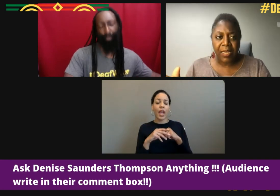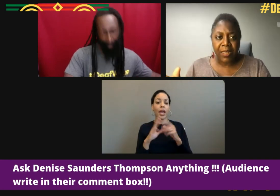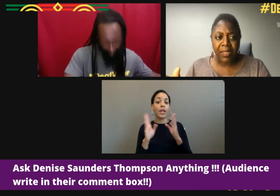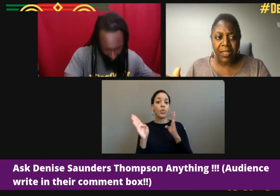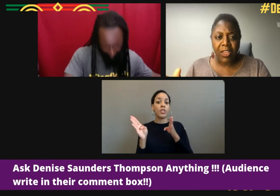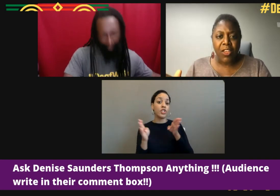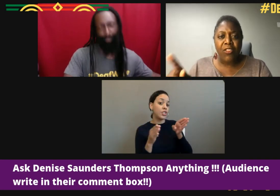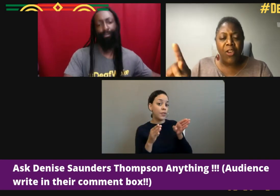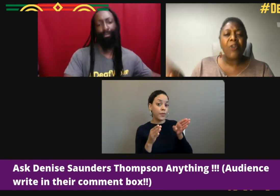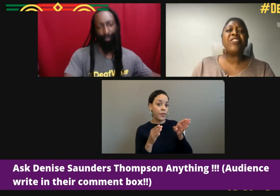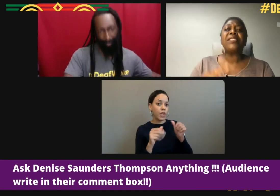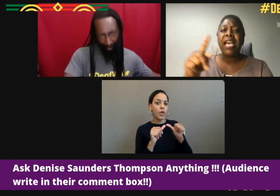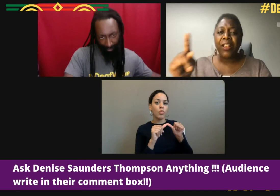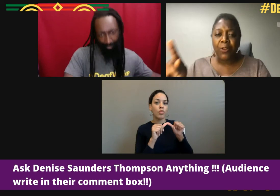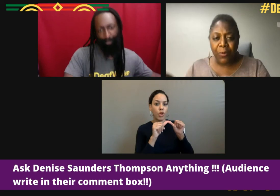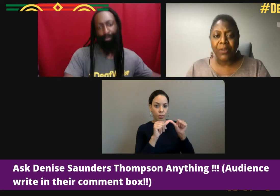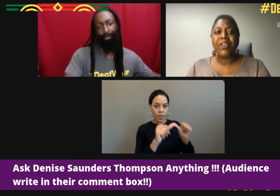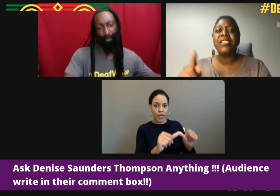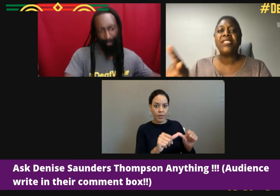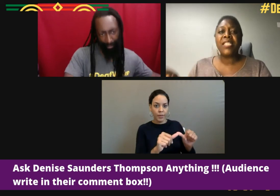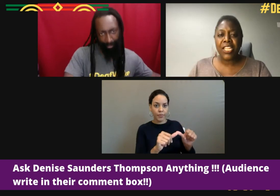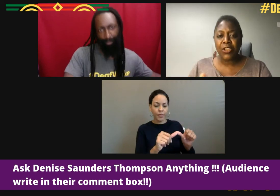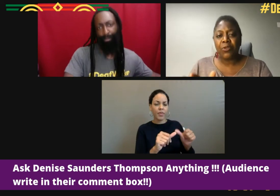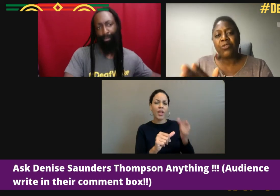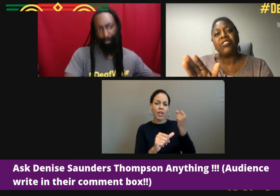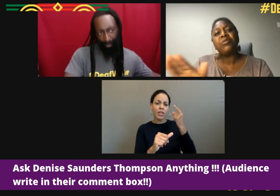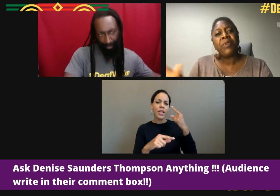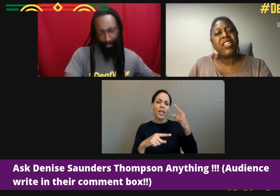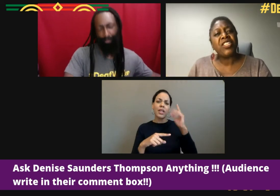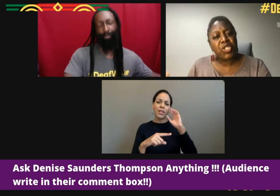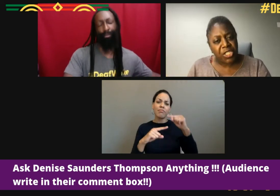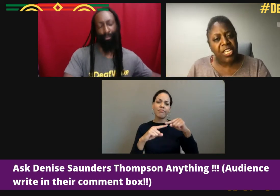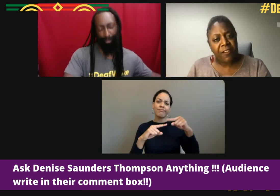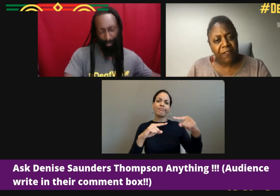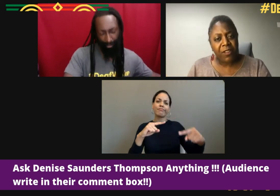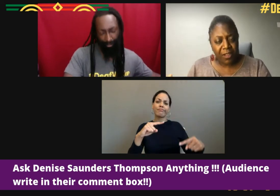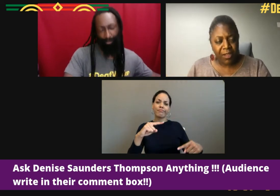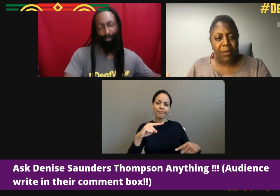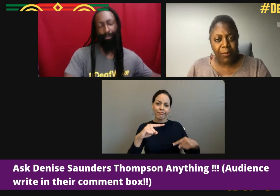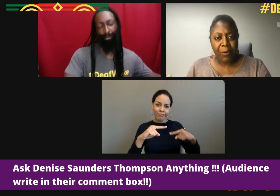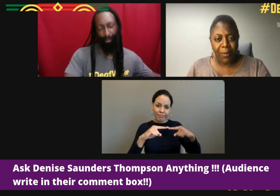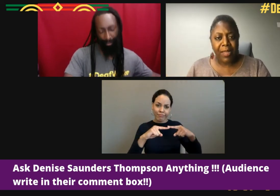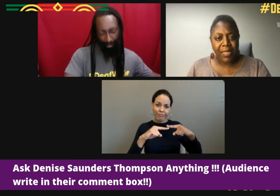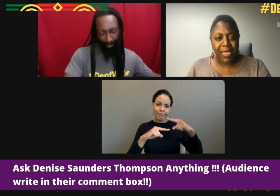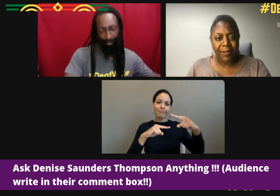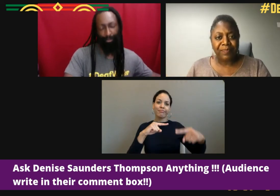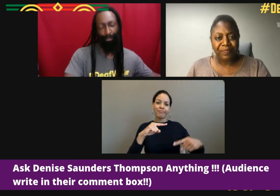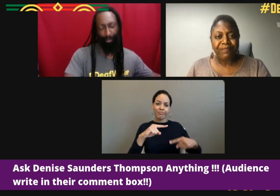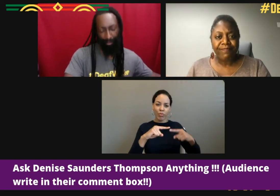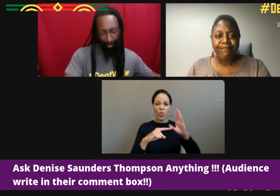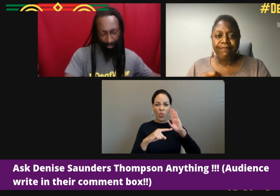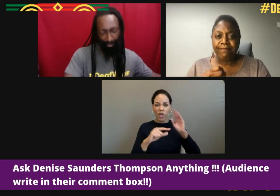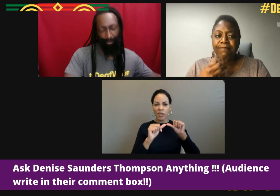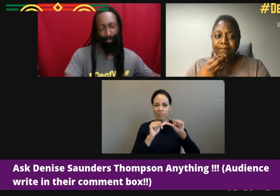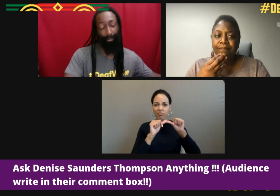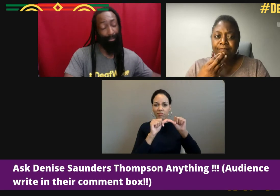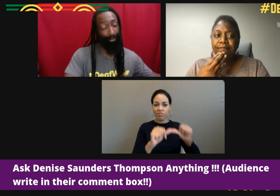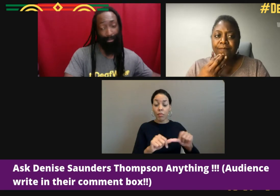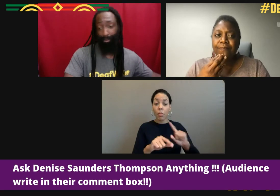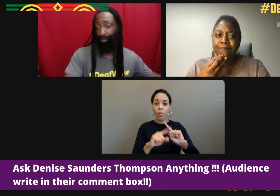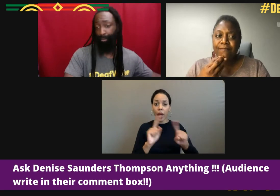permanently. Though the cycle will continue, there's been a shift permanently.